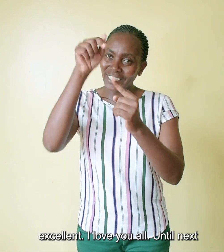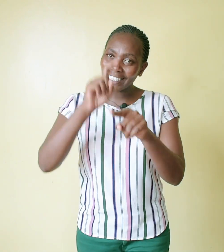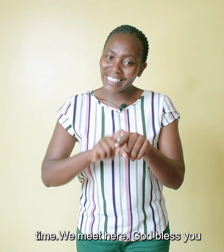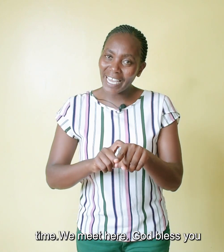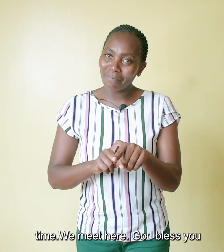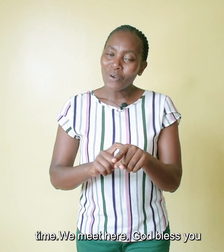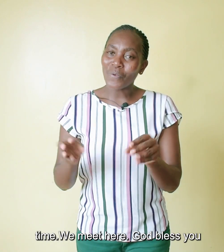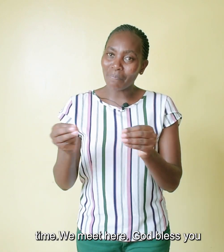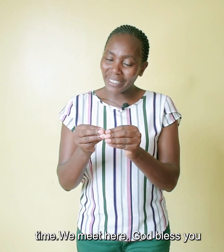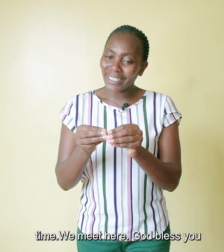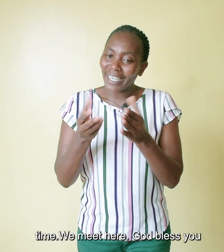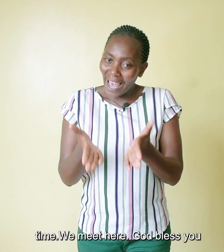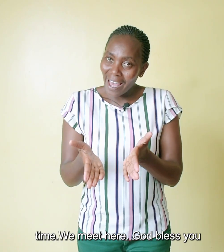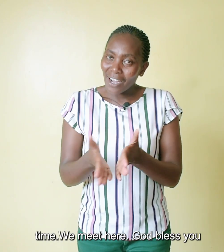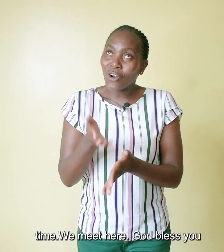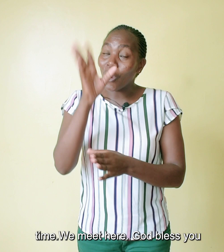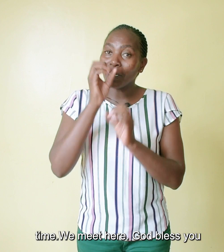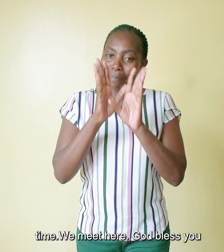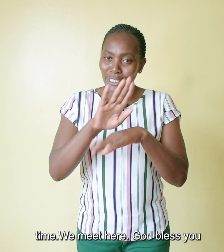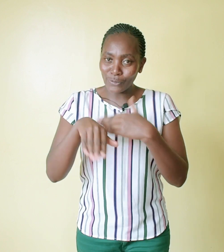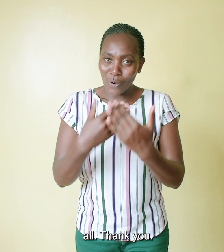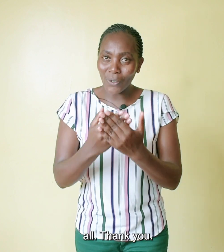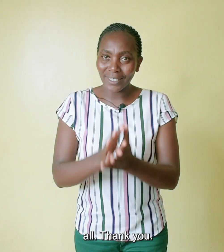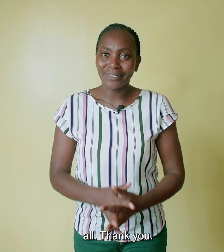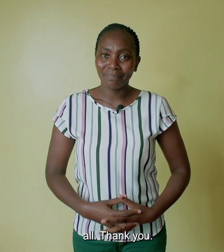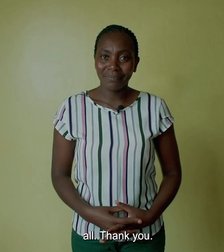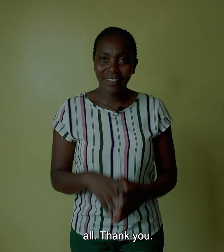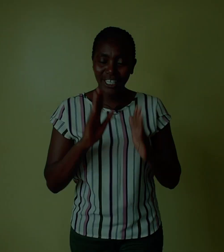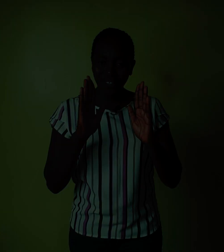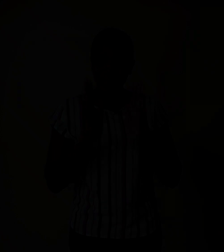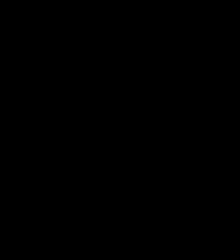next time we meet here, God bless you all. Thank you.